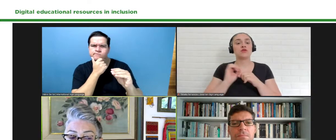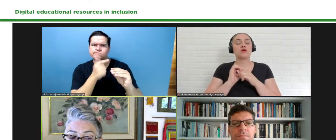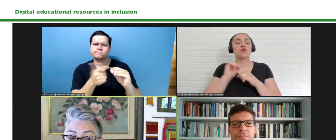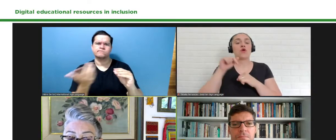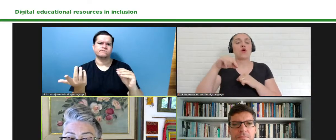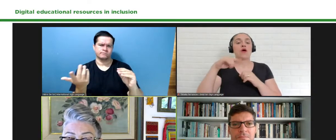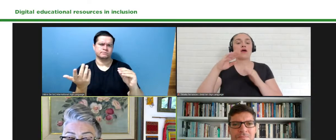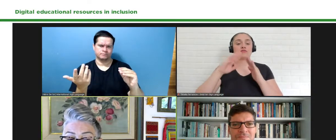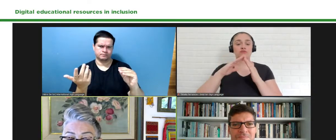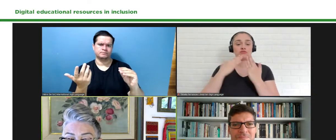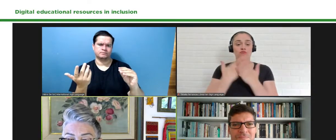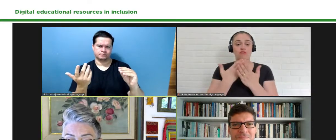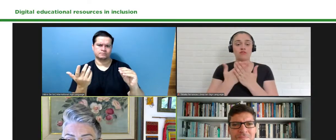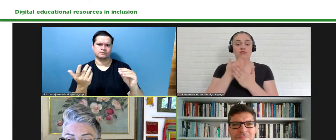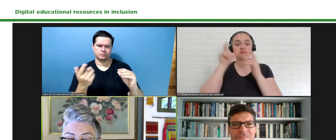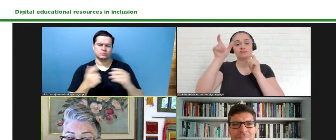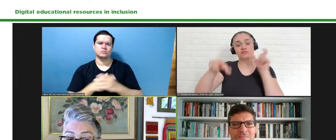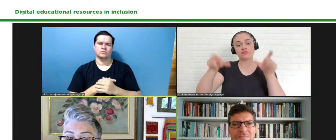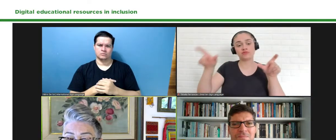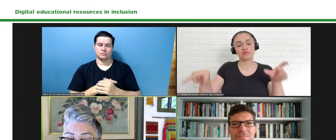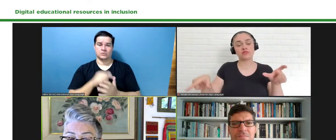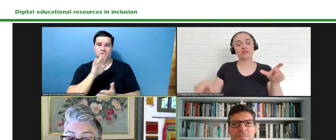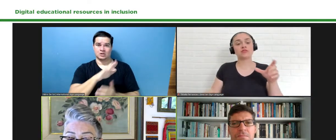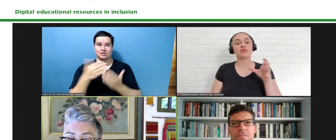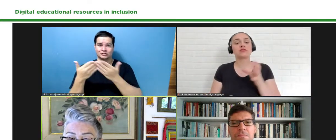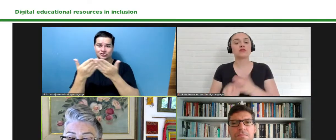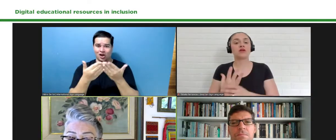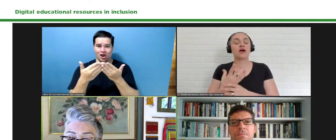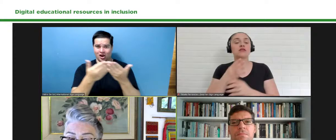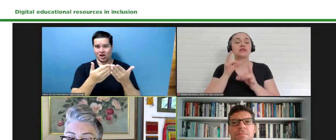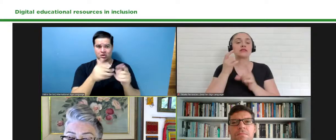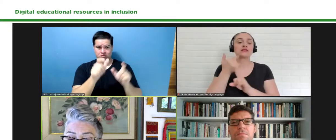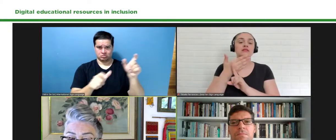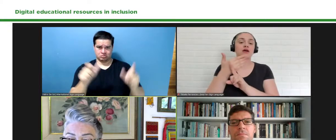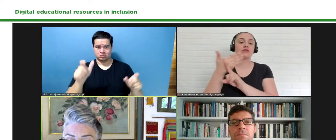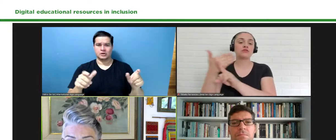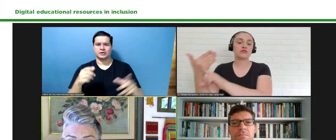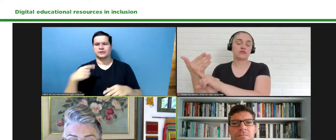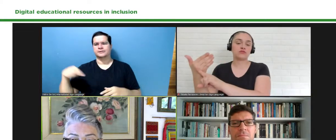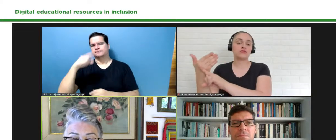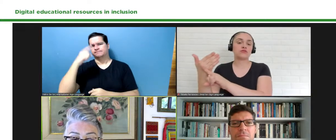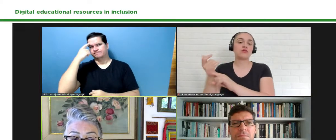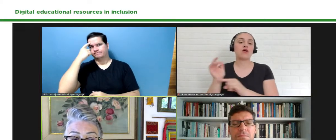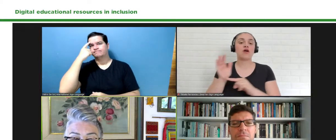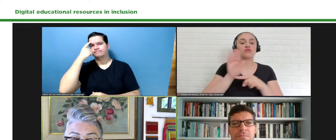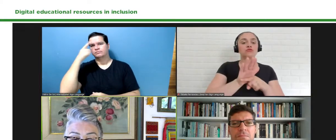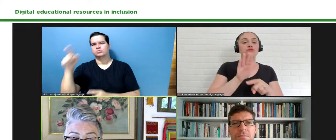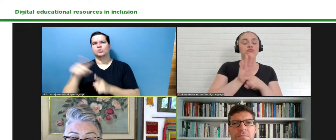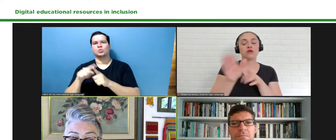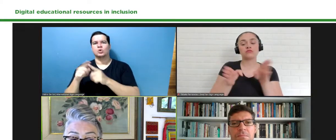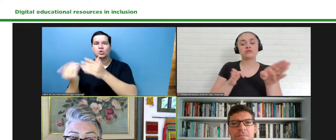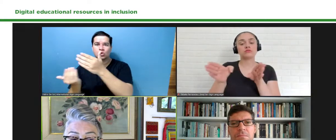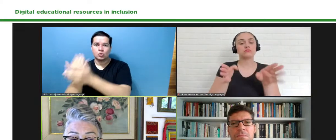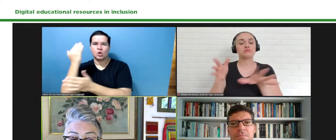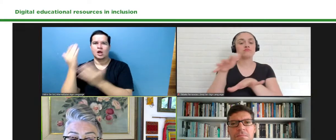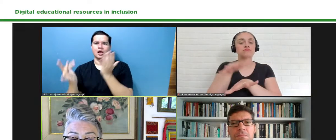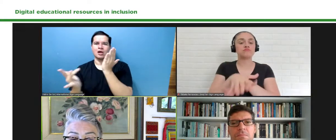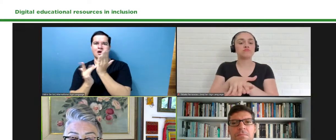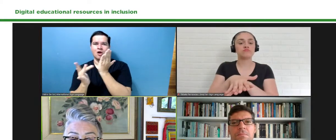create our own technology to guarantee full online accessibility with the